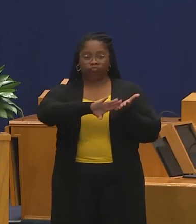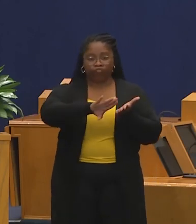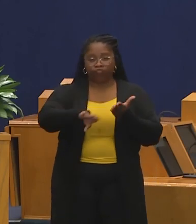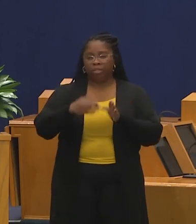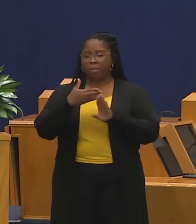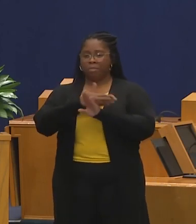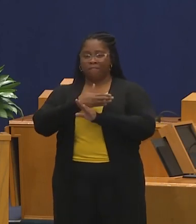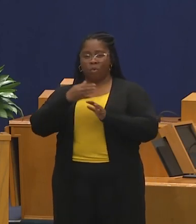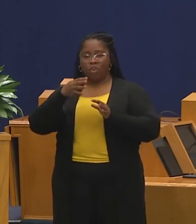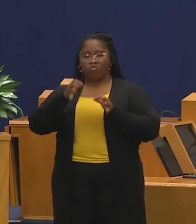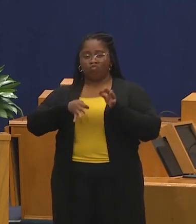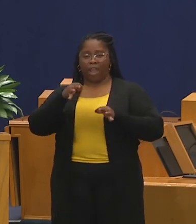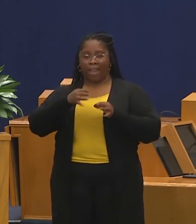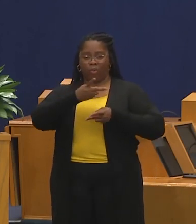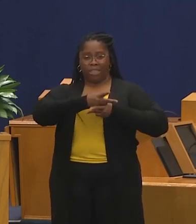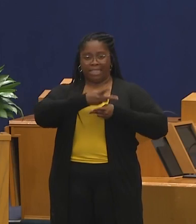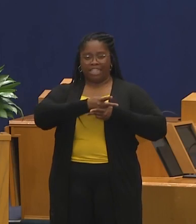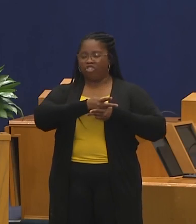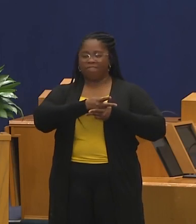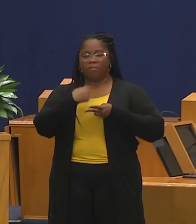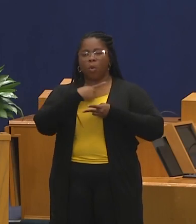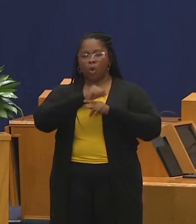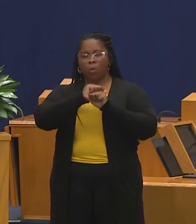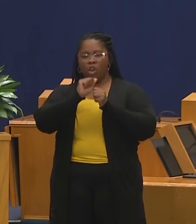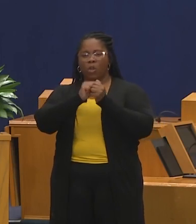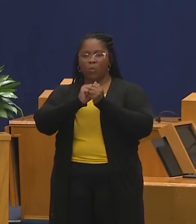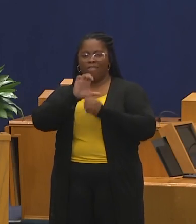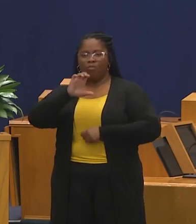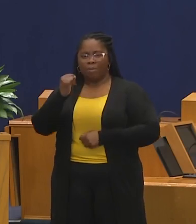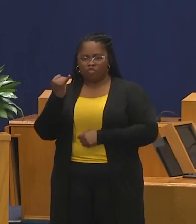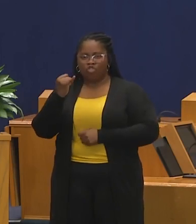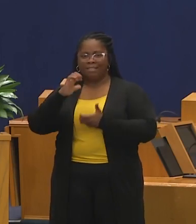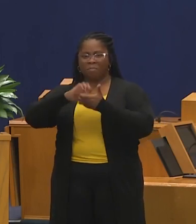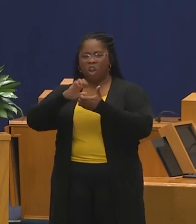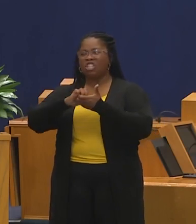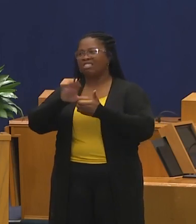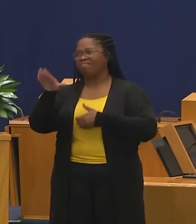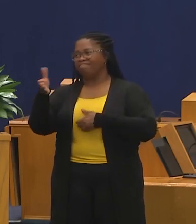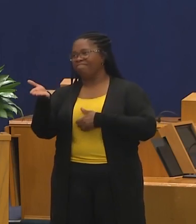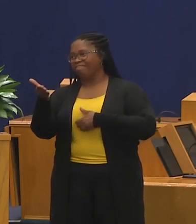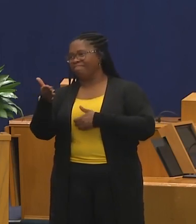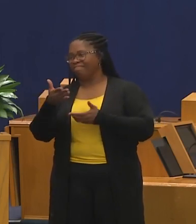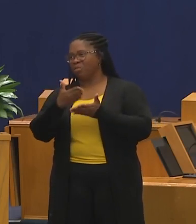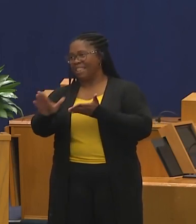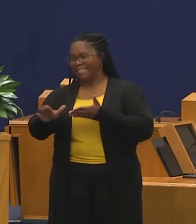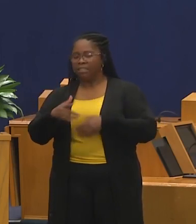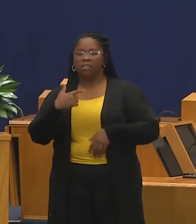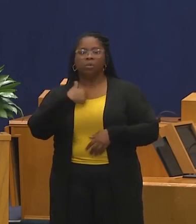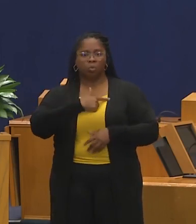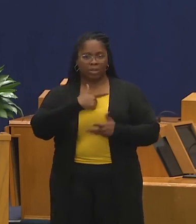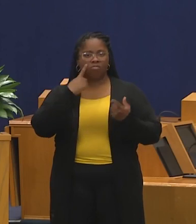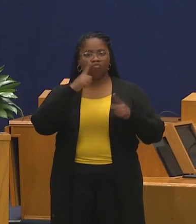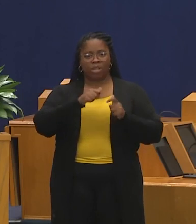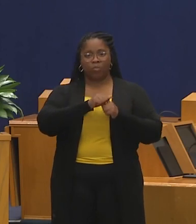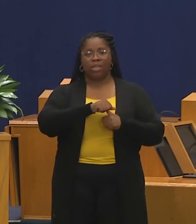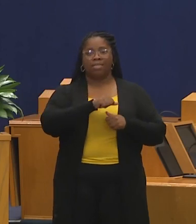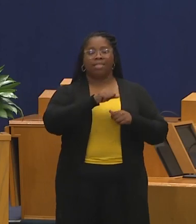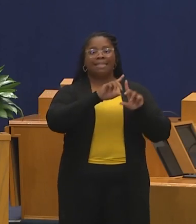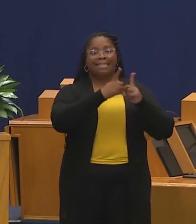pretrial detentions, we're working with our criminal justice partners to release those, and we have an agreement between the district attorney, the